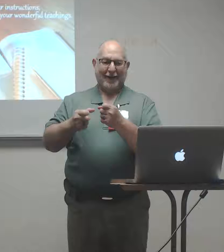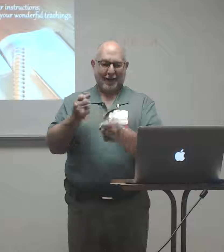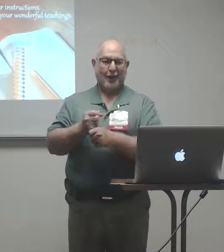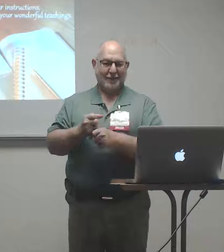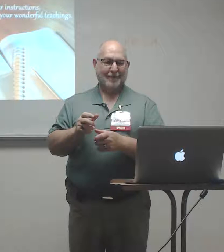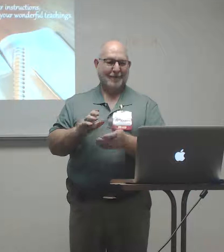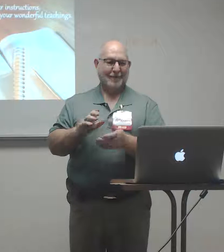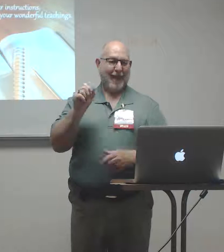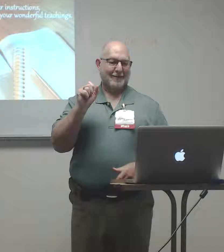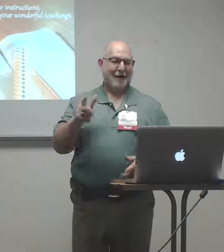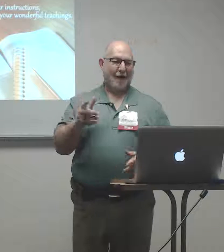from him.